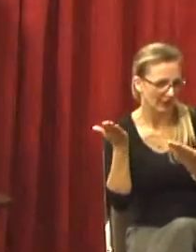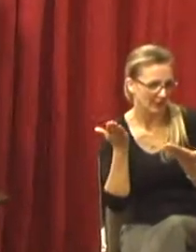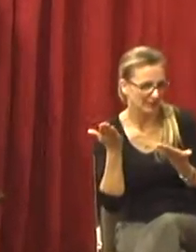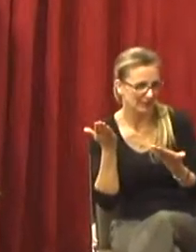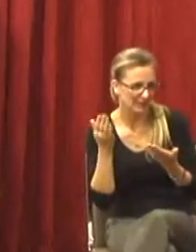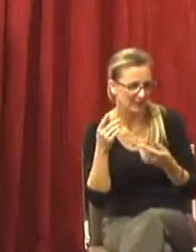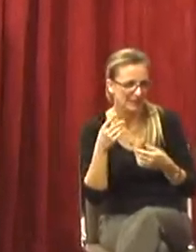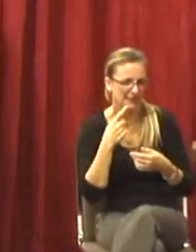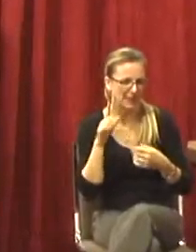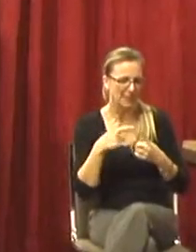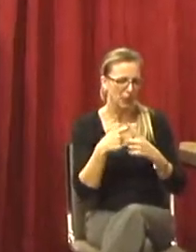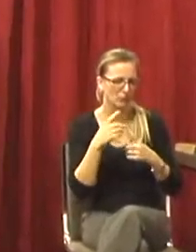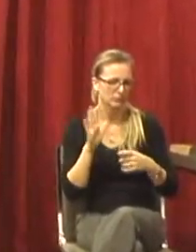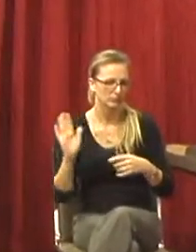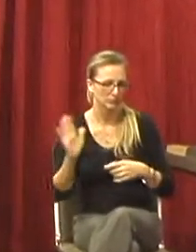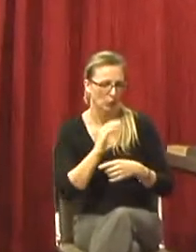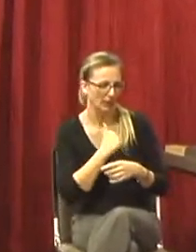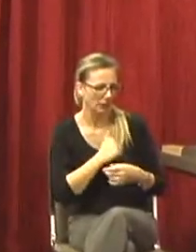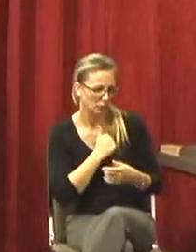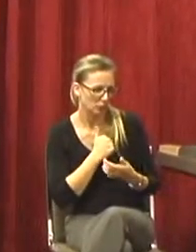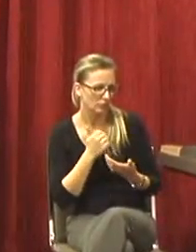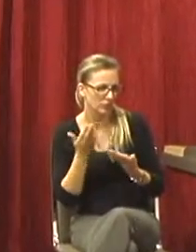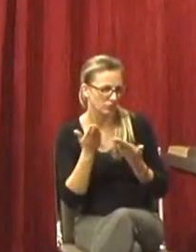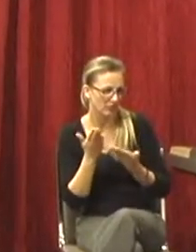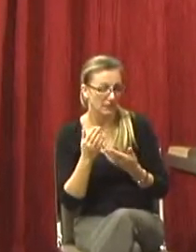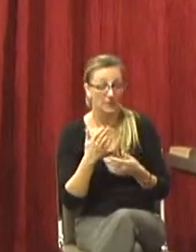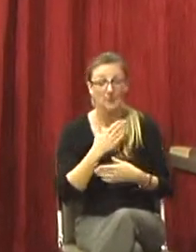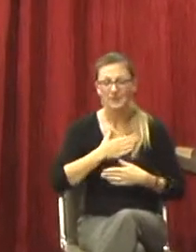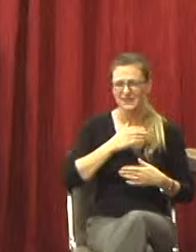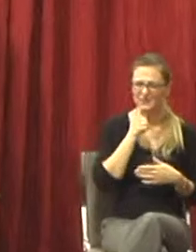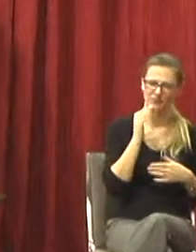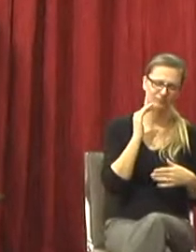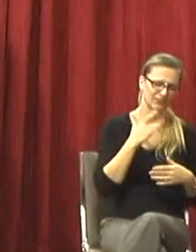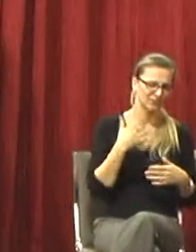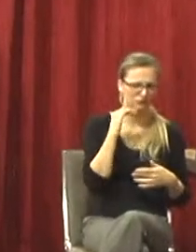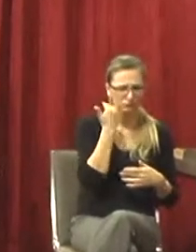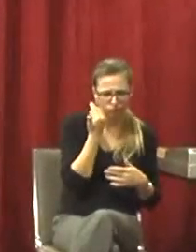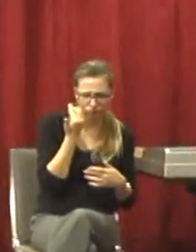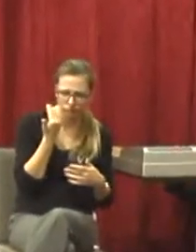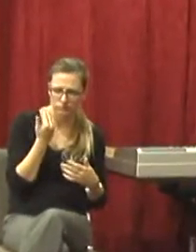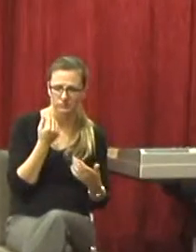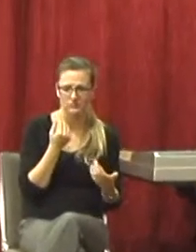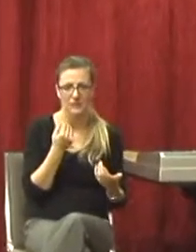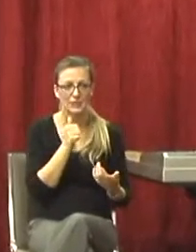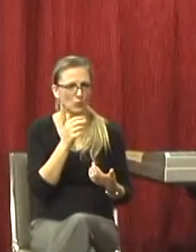while. But please, don't get under condemnation. And don't get angry at me.